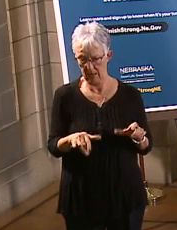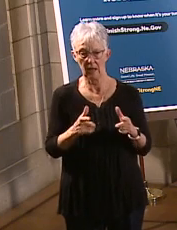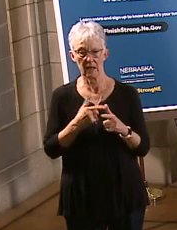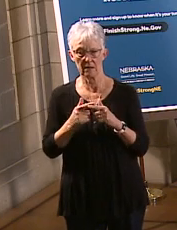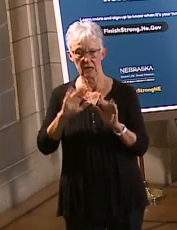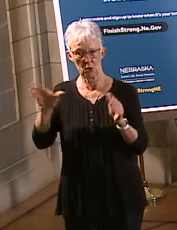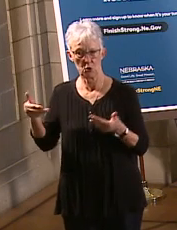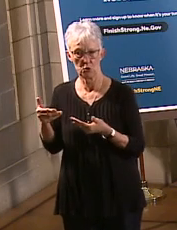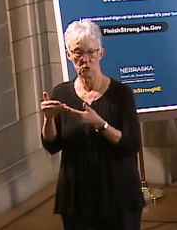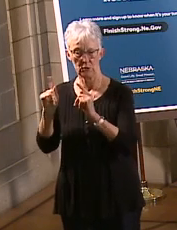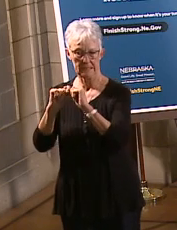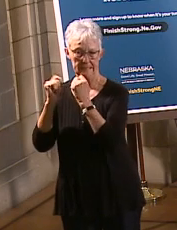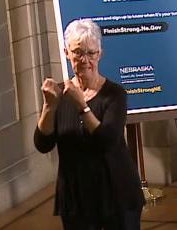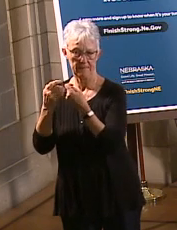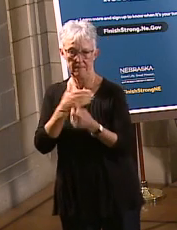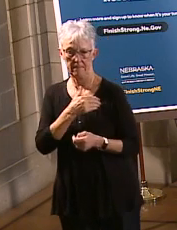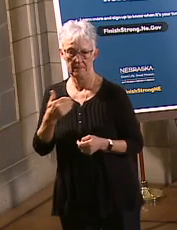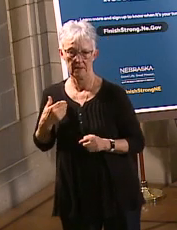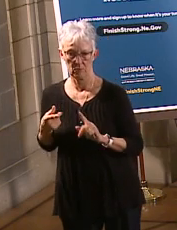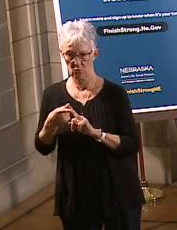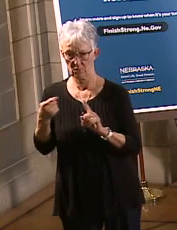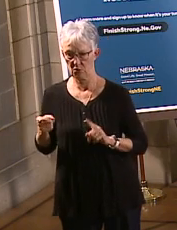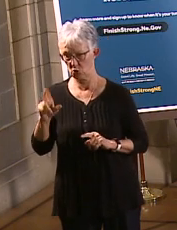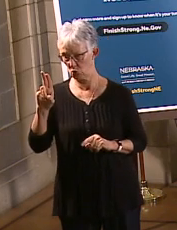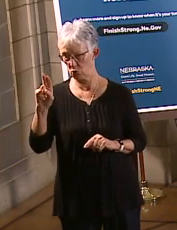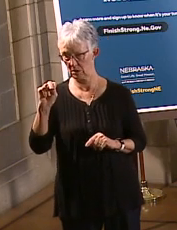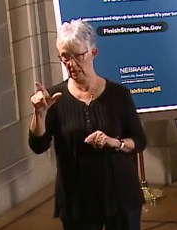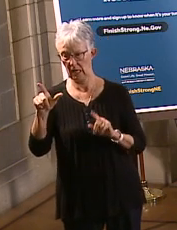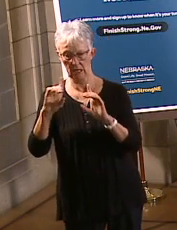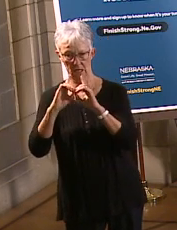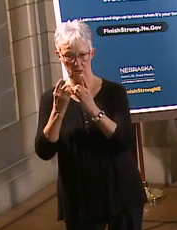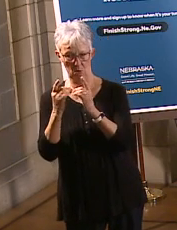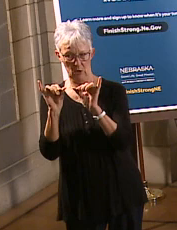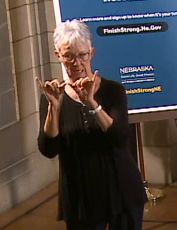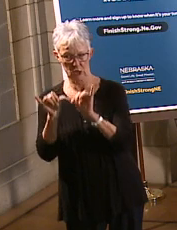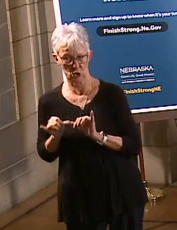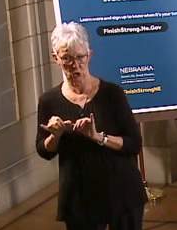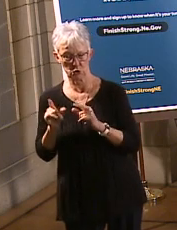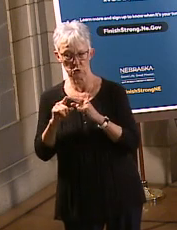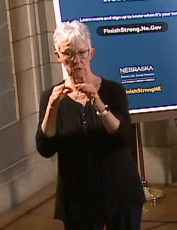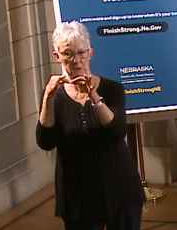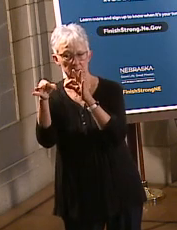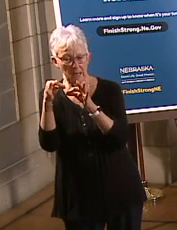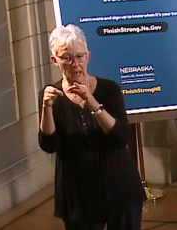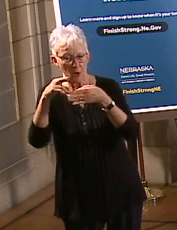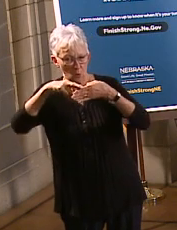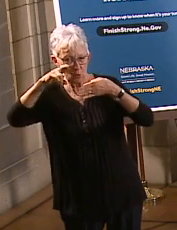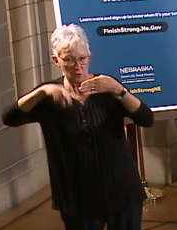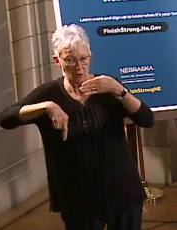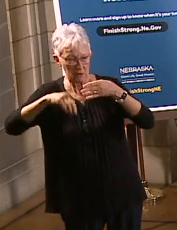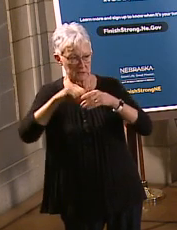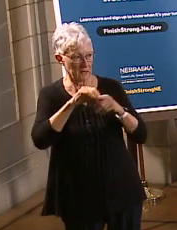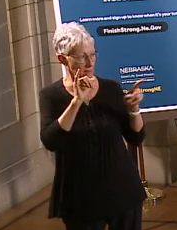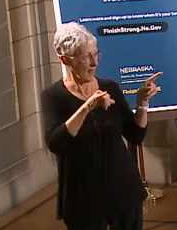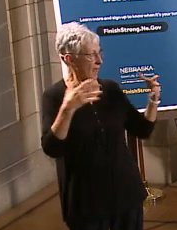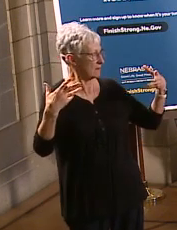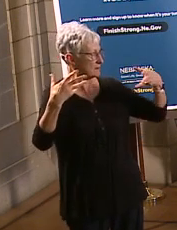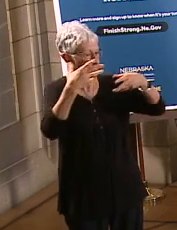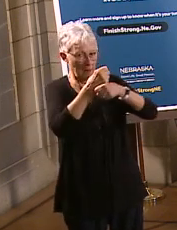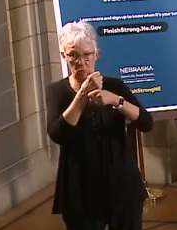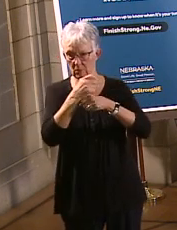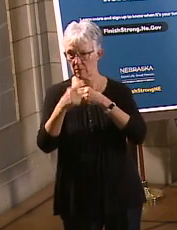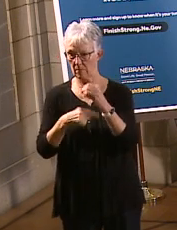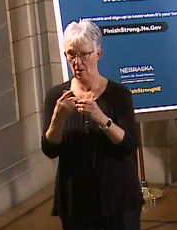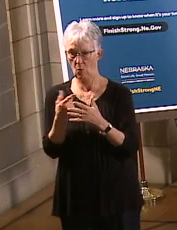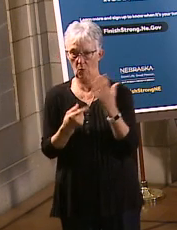University of Nebraska-Lincoln Department of Engineering to go over the results that you will find in the summary document. Before